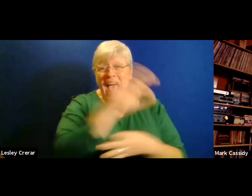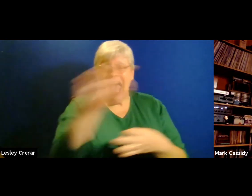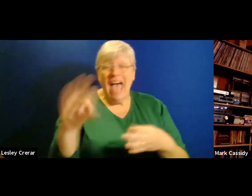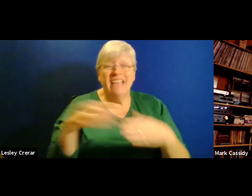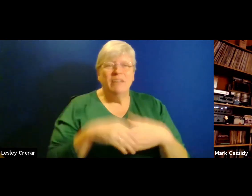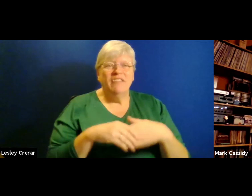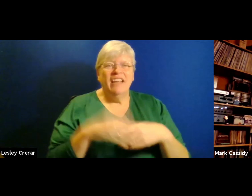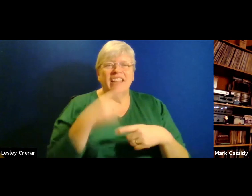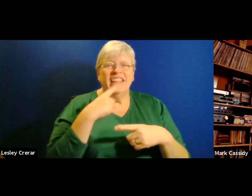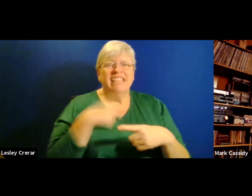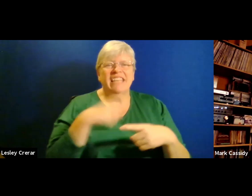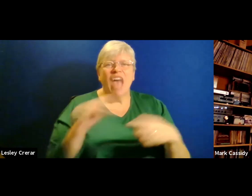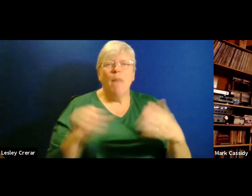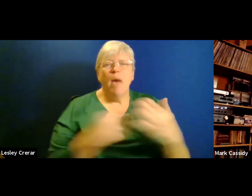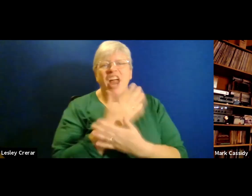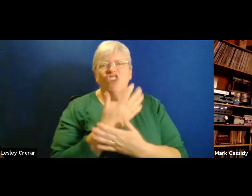was an emerging veteran.